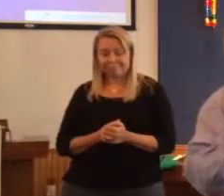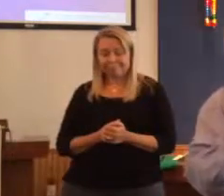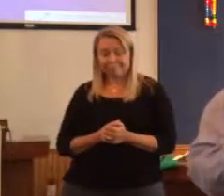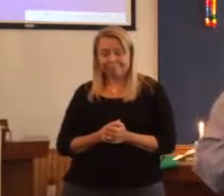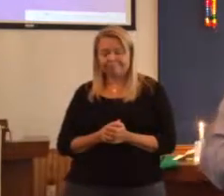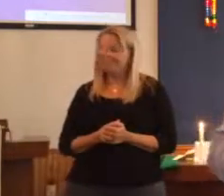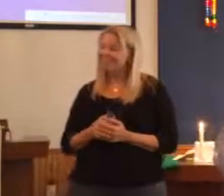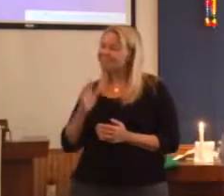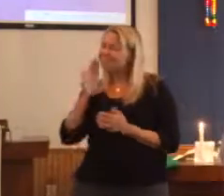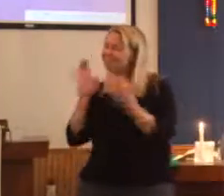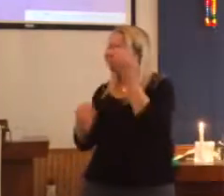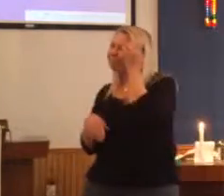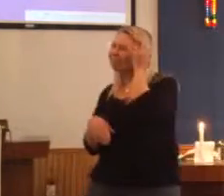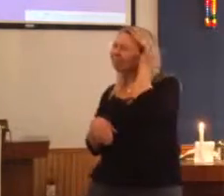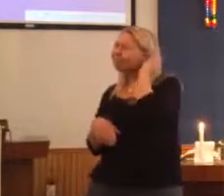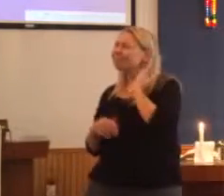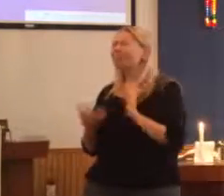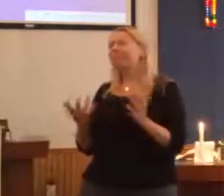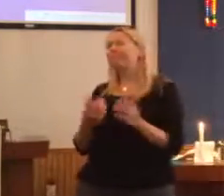You know,